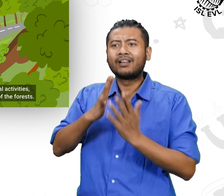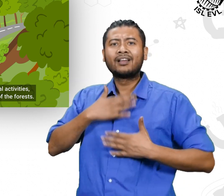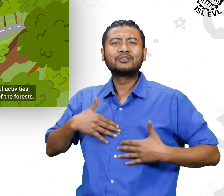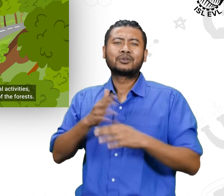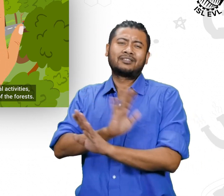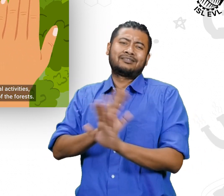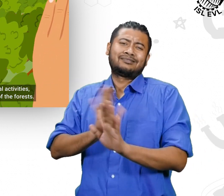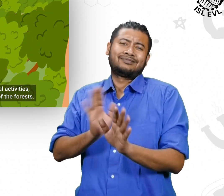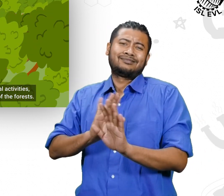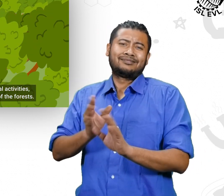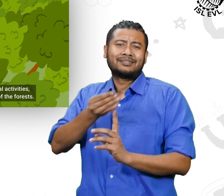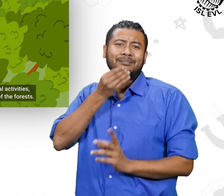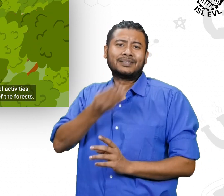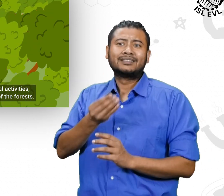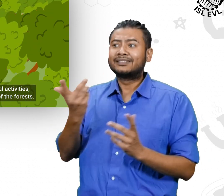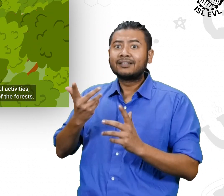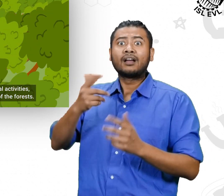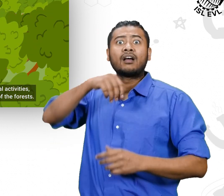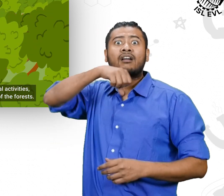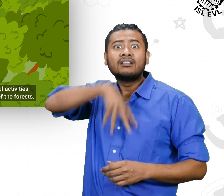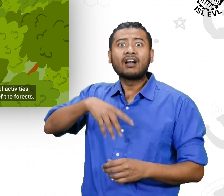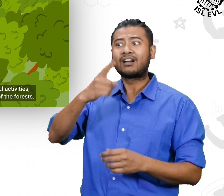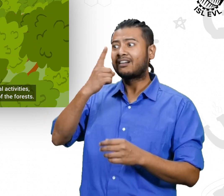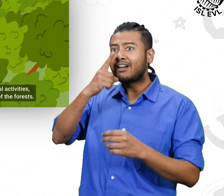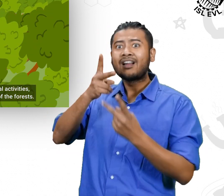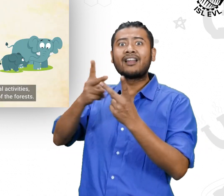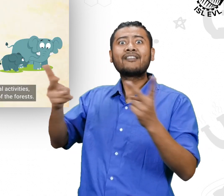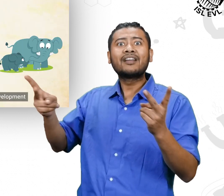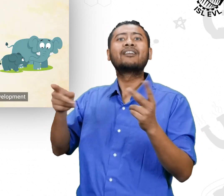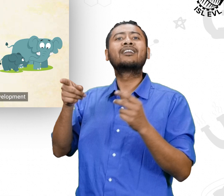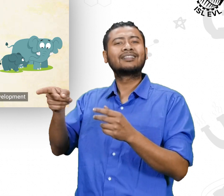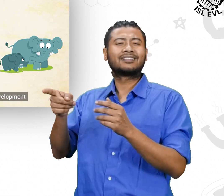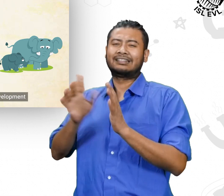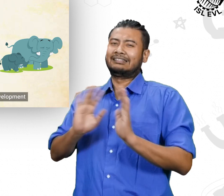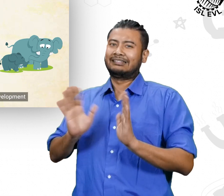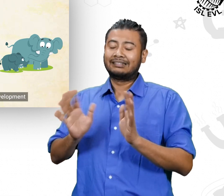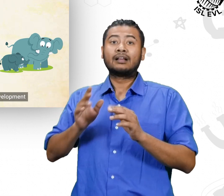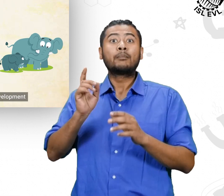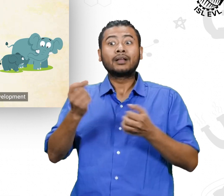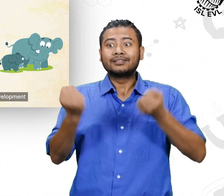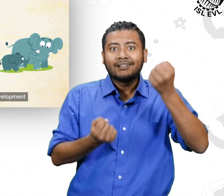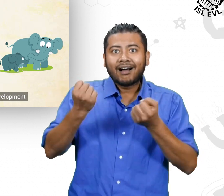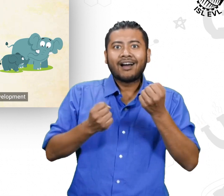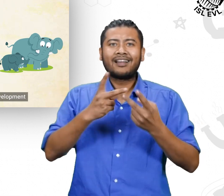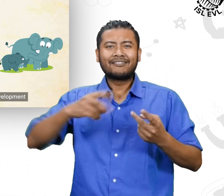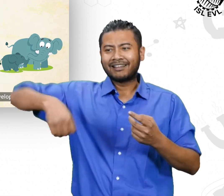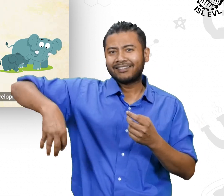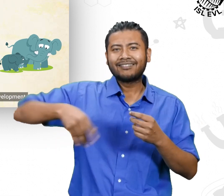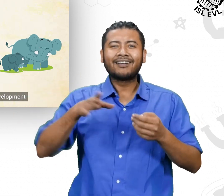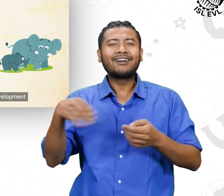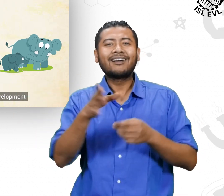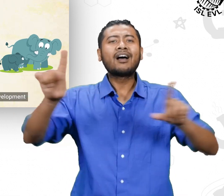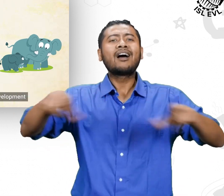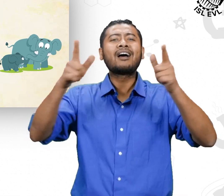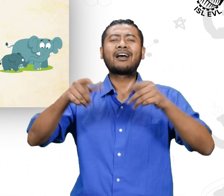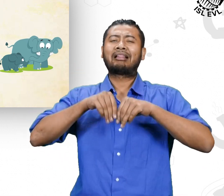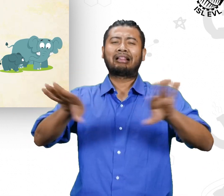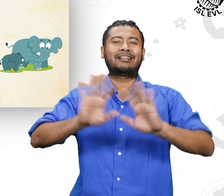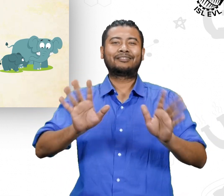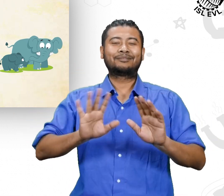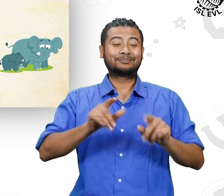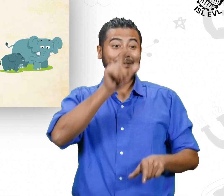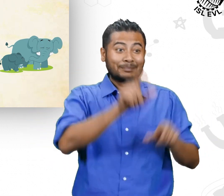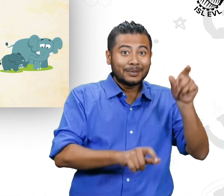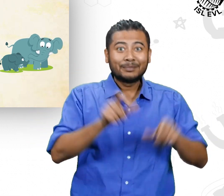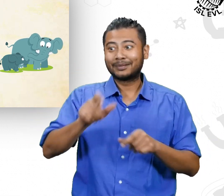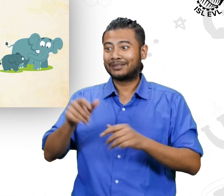activities, vehicular and human traffic in protected areas of the forest. These studies can help us in sustainable development